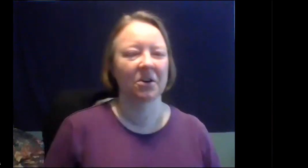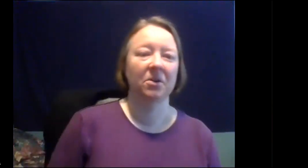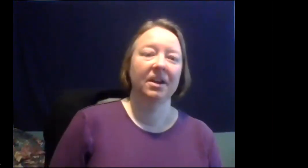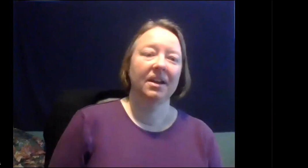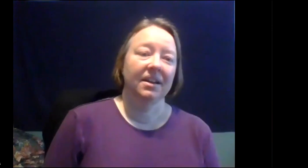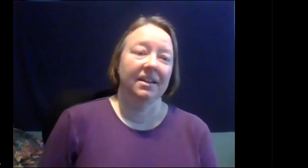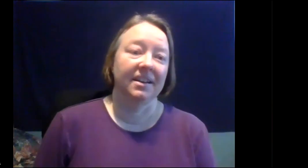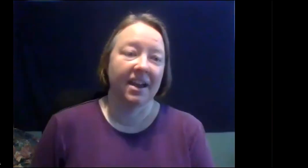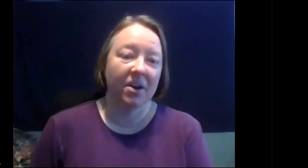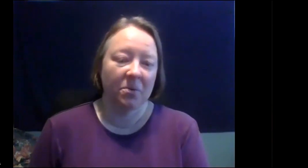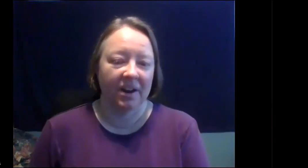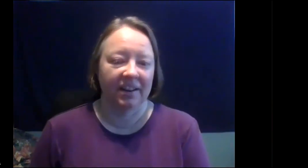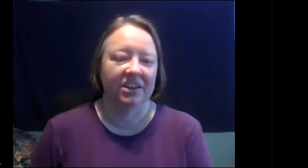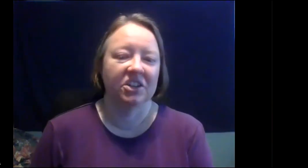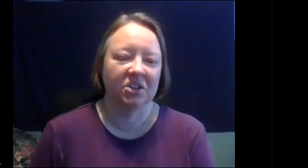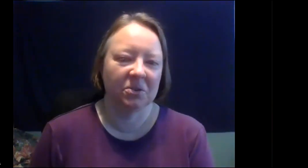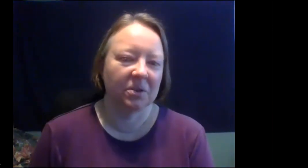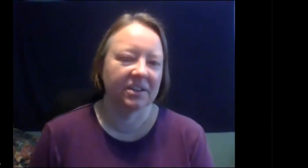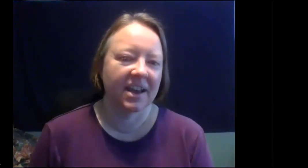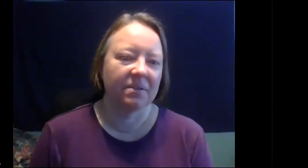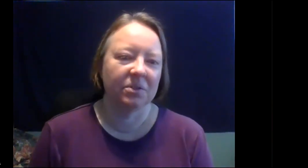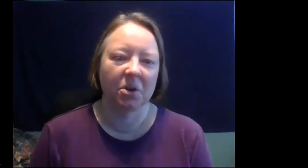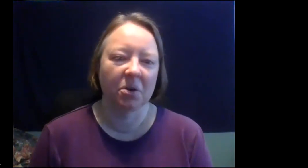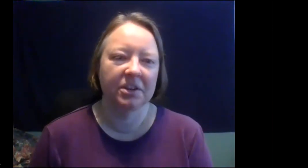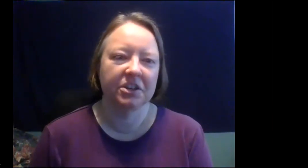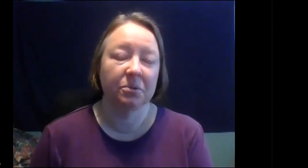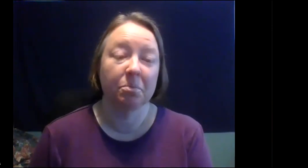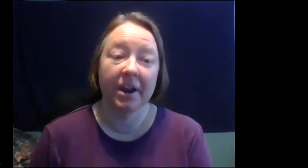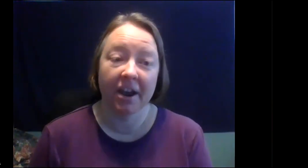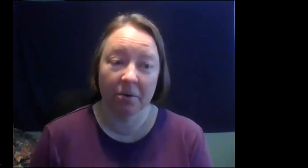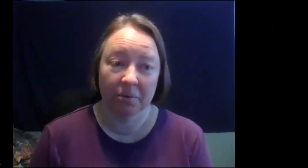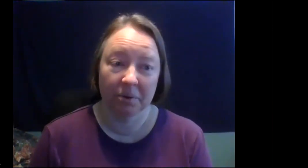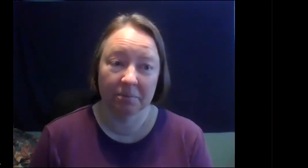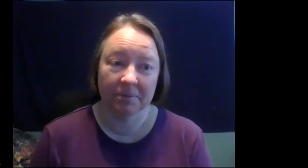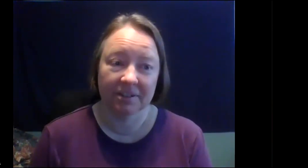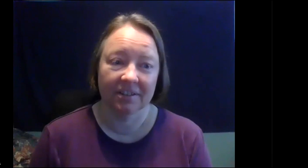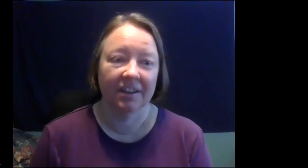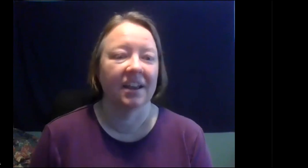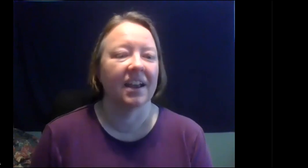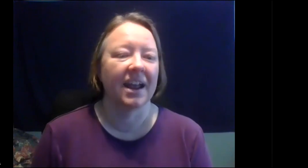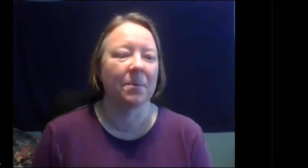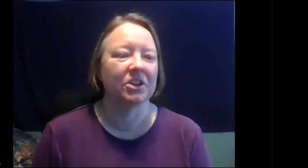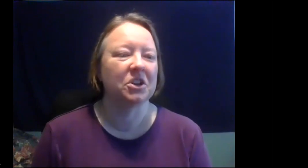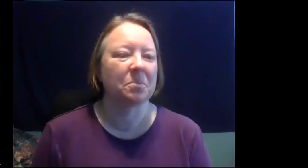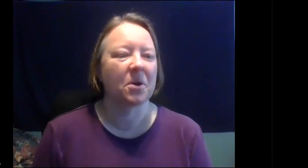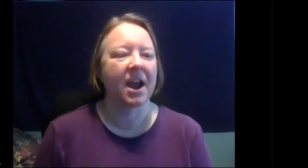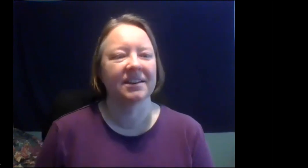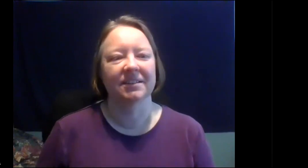So now what I'd like to do is have you go into breakout rooms. And I want you to